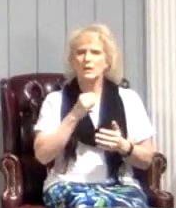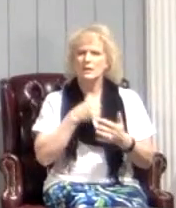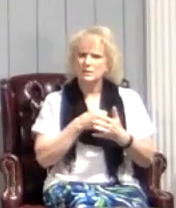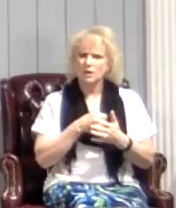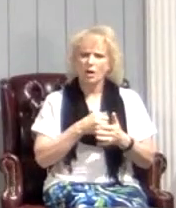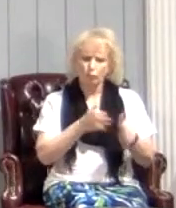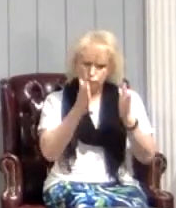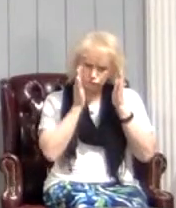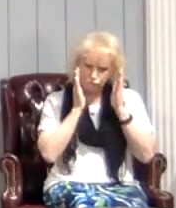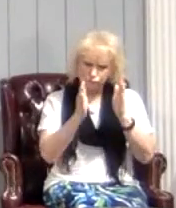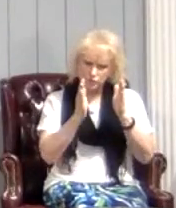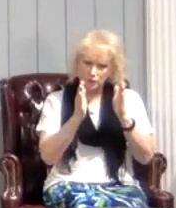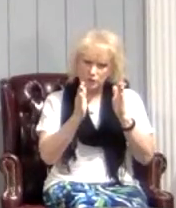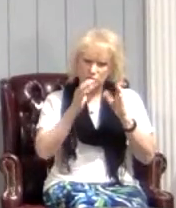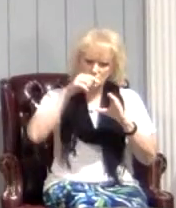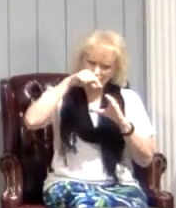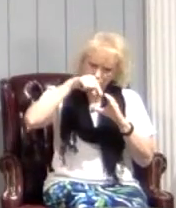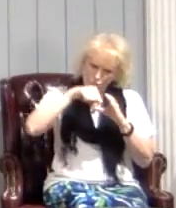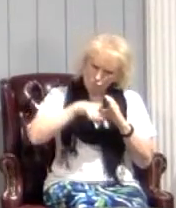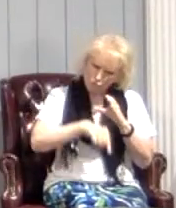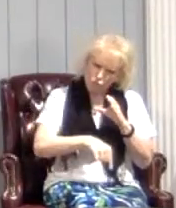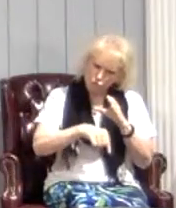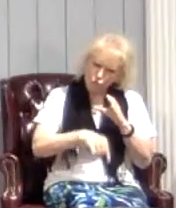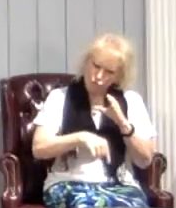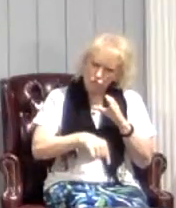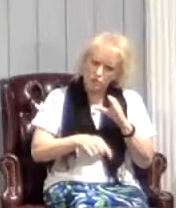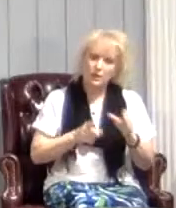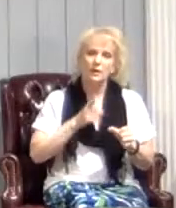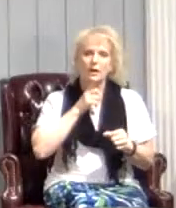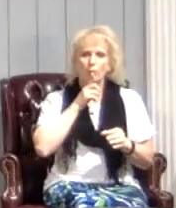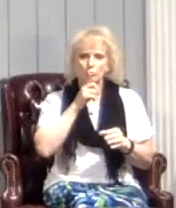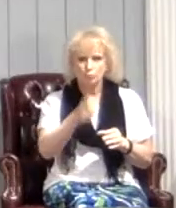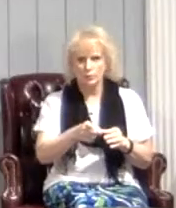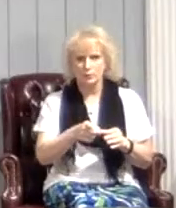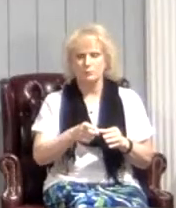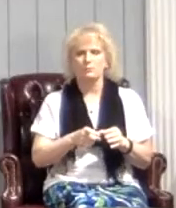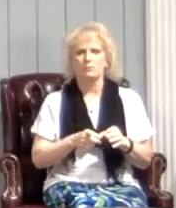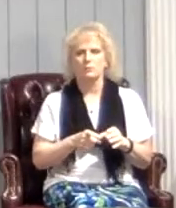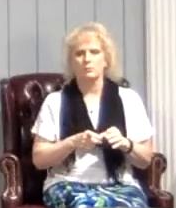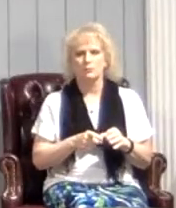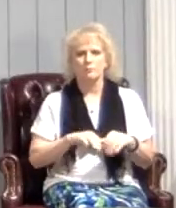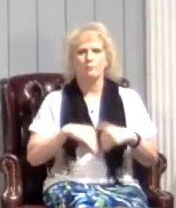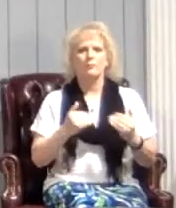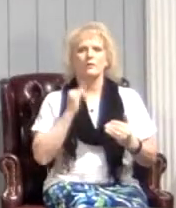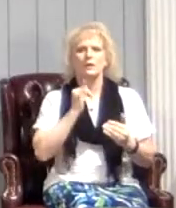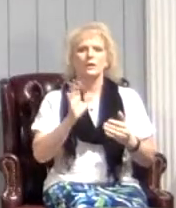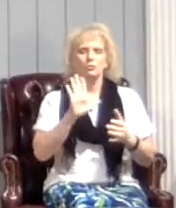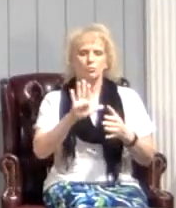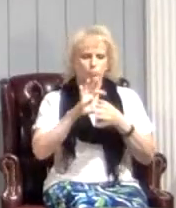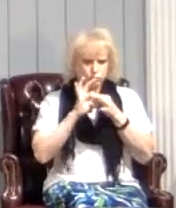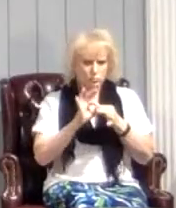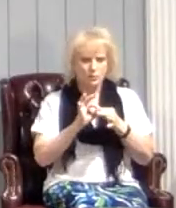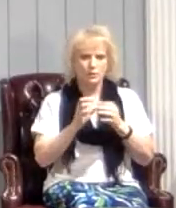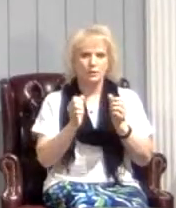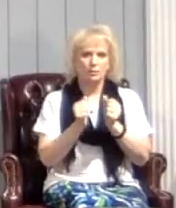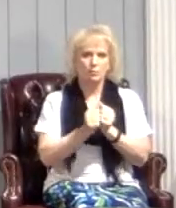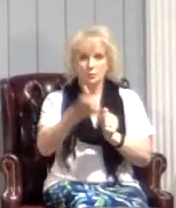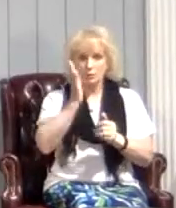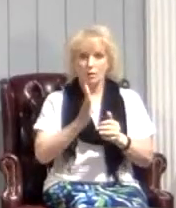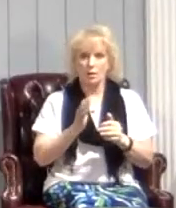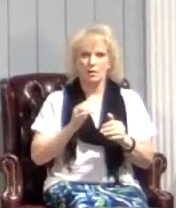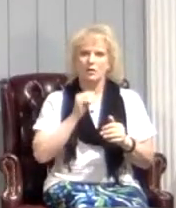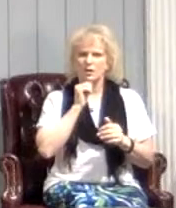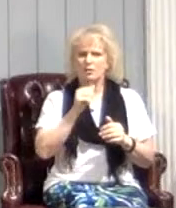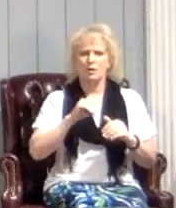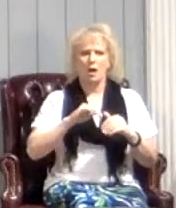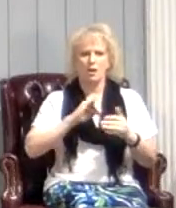Is it fixed, rooted, and real, genuine? How is your relationship with God? Not just people